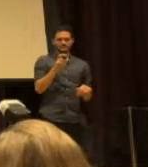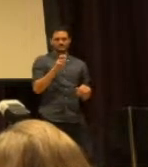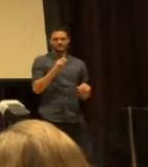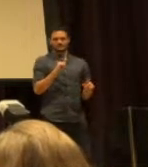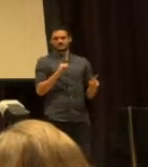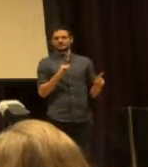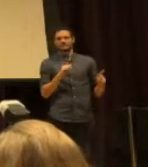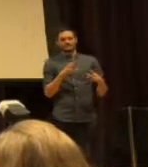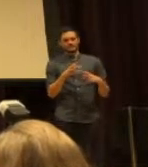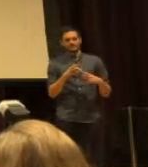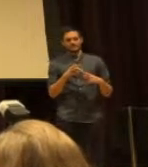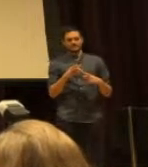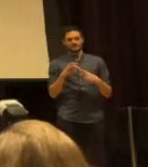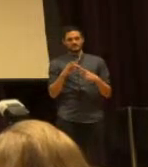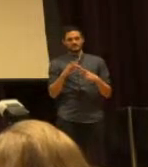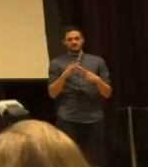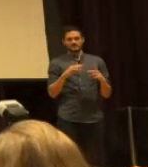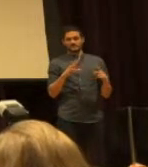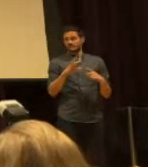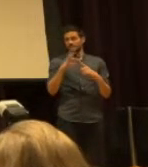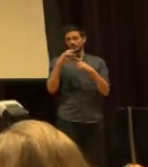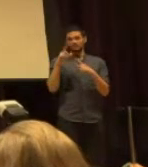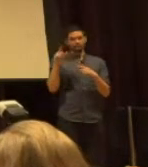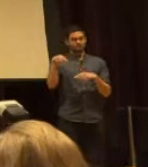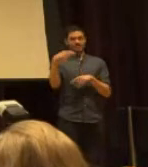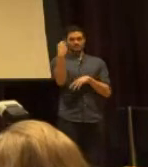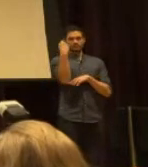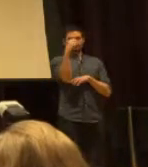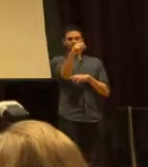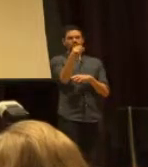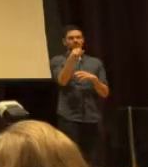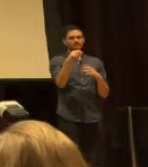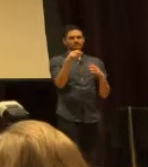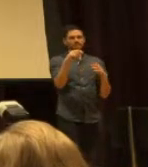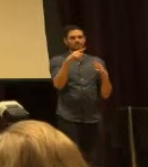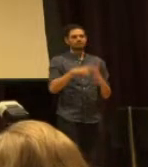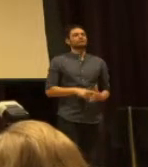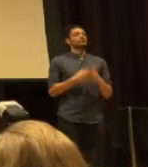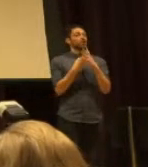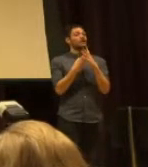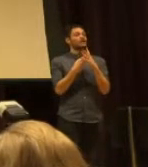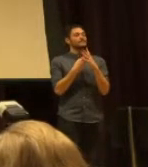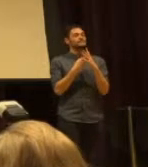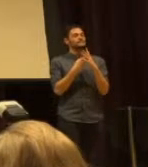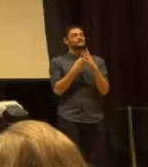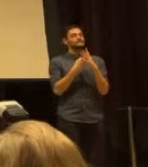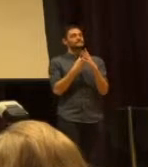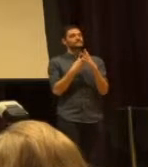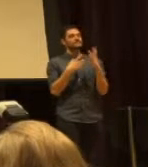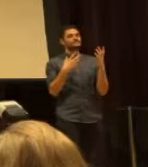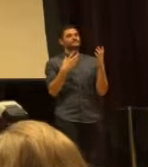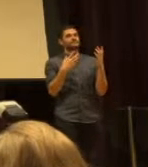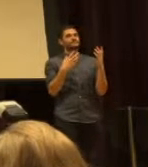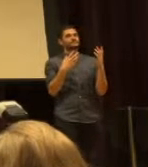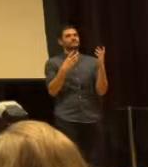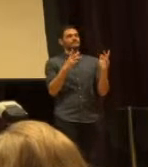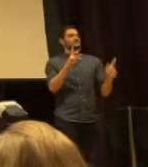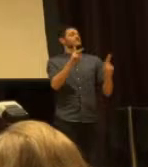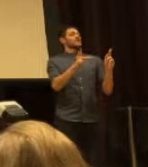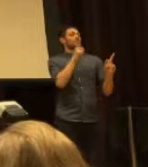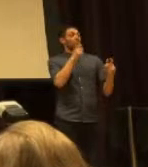Especially when this movement began by the very people whose lives are most under attack right